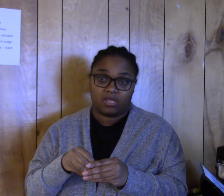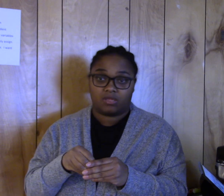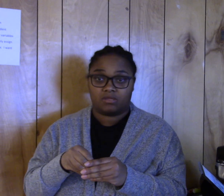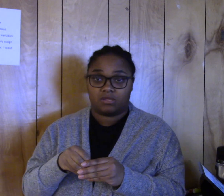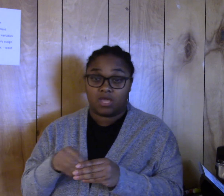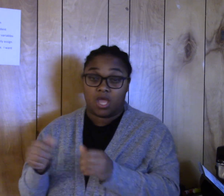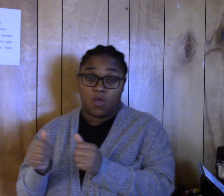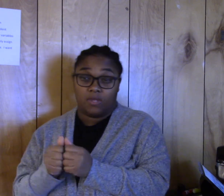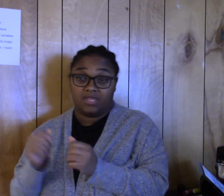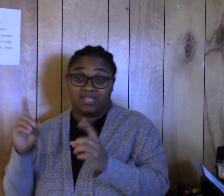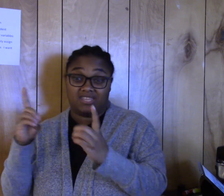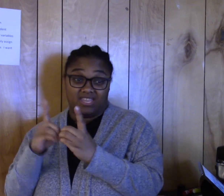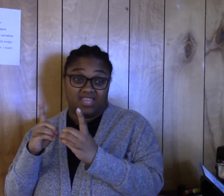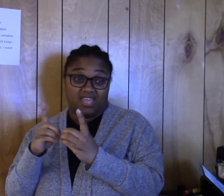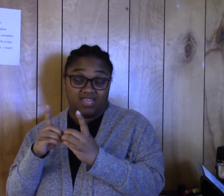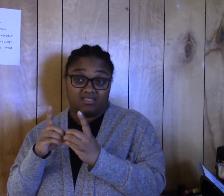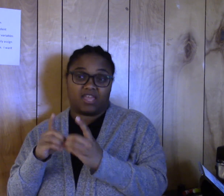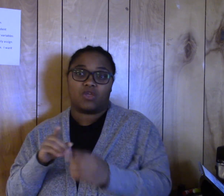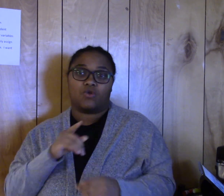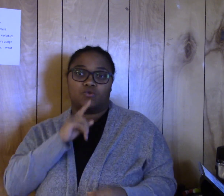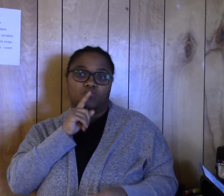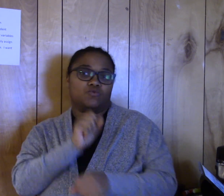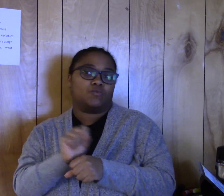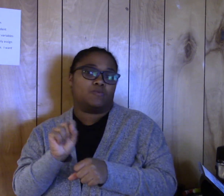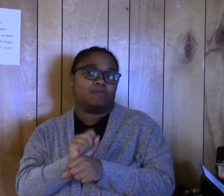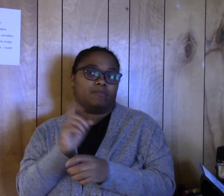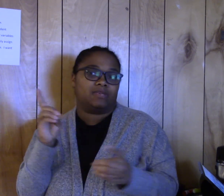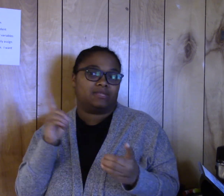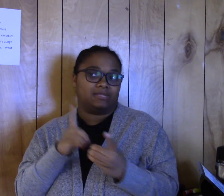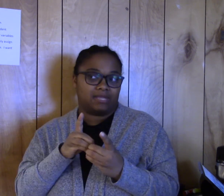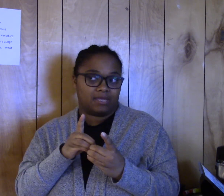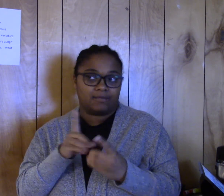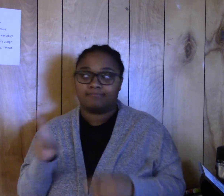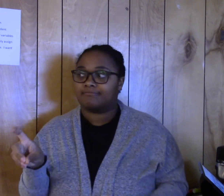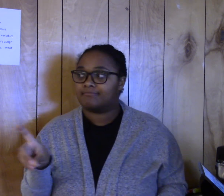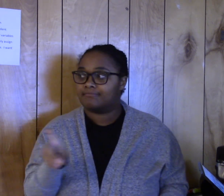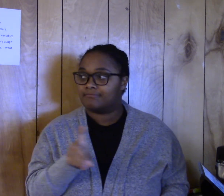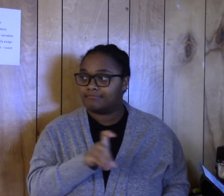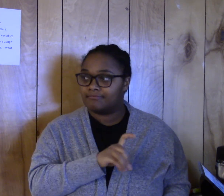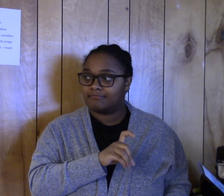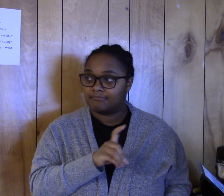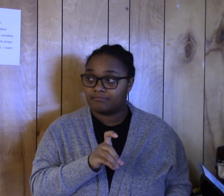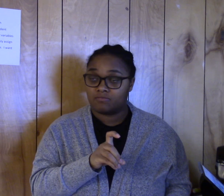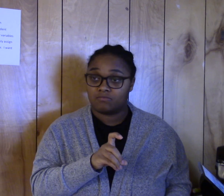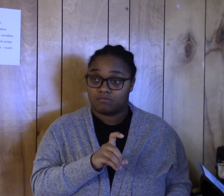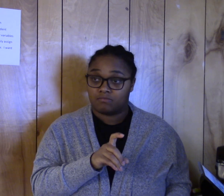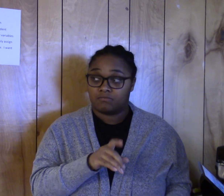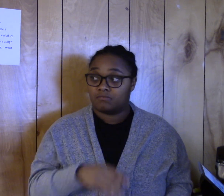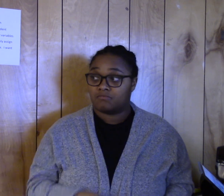candy? How'd it go? It went fine. Mixed bag here.